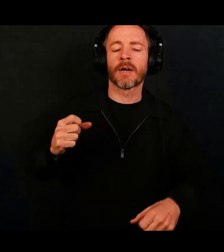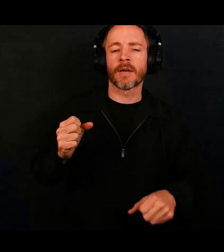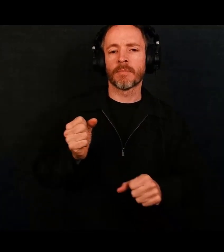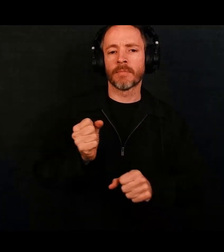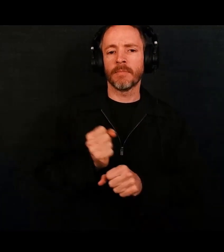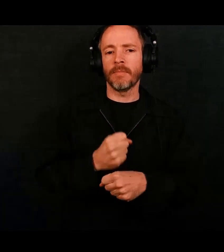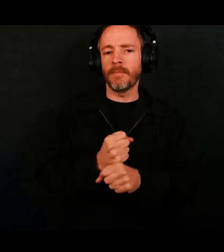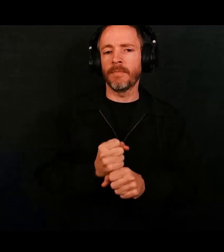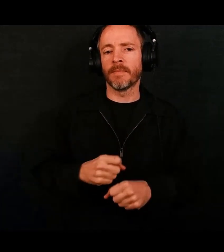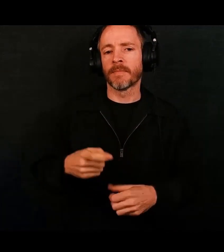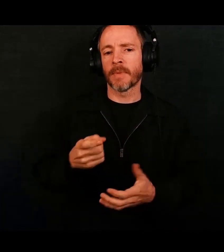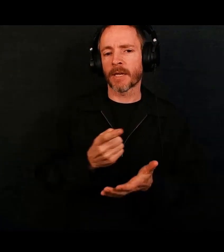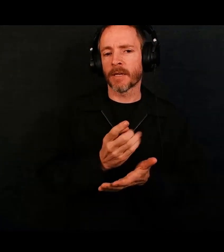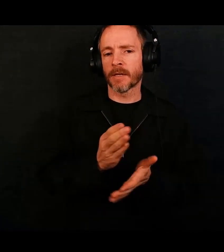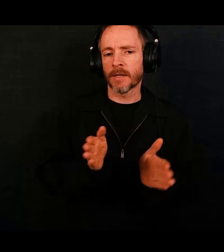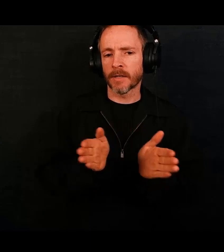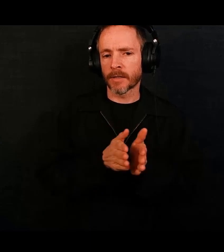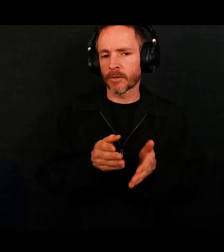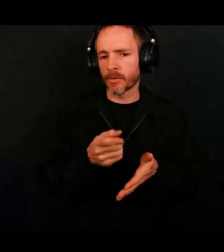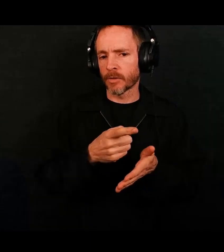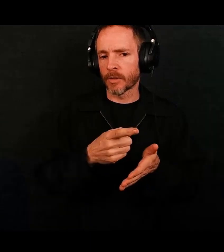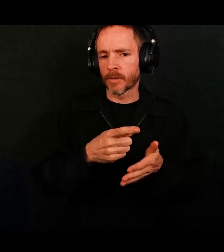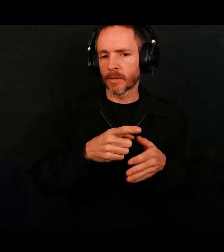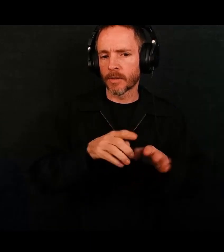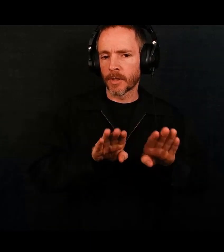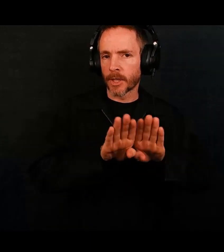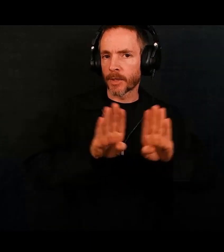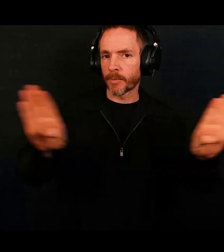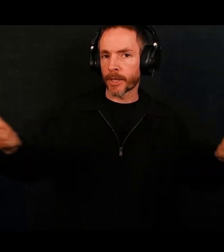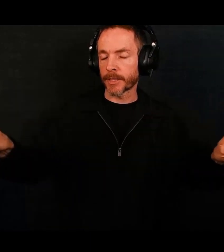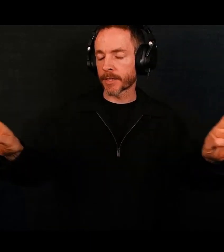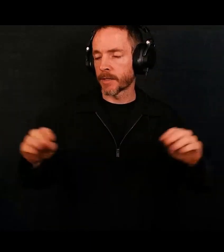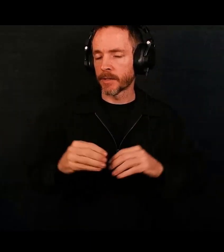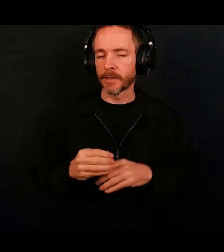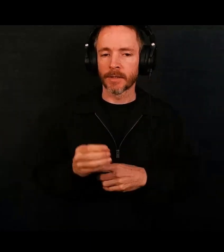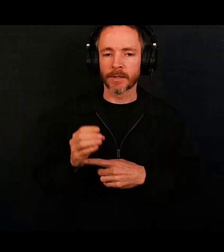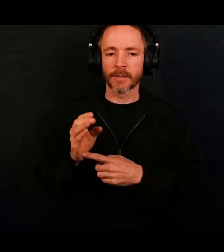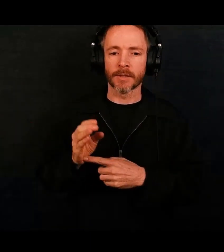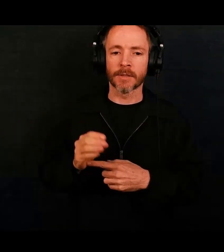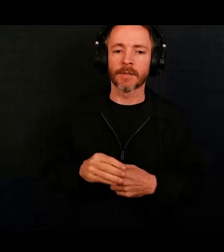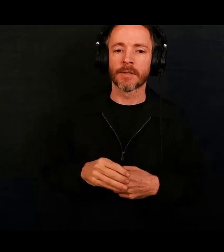know. I'm making a little brace